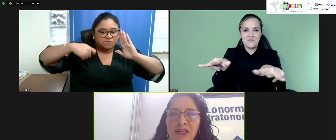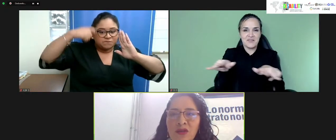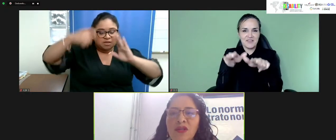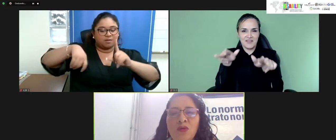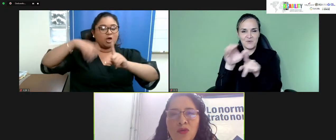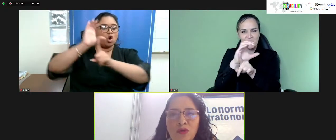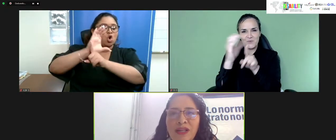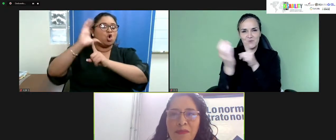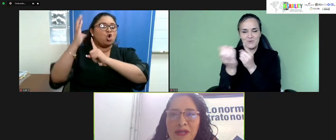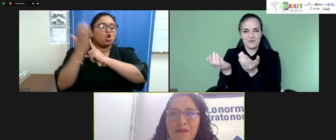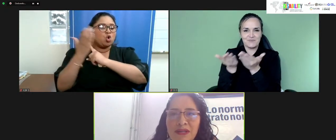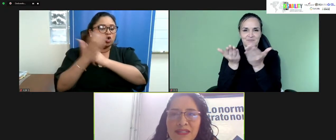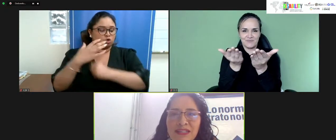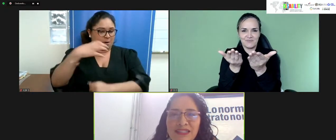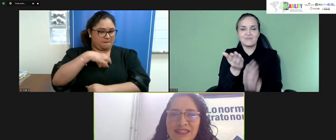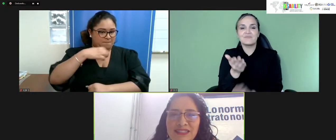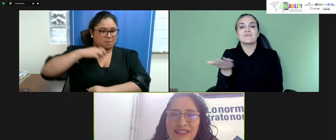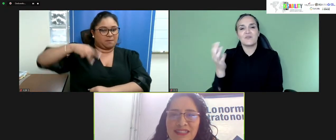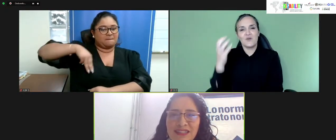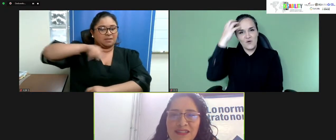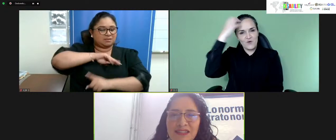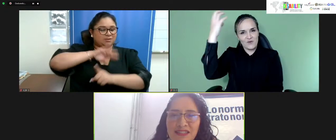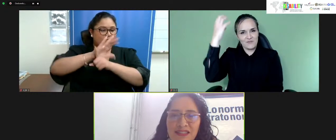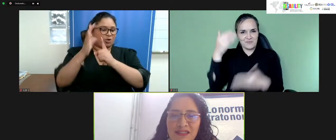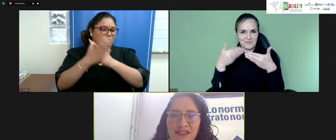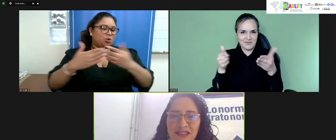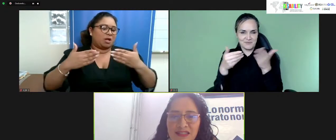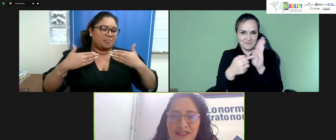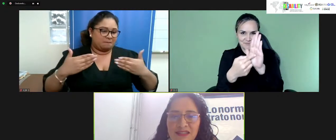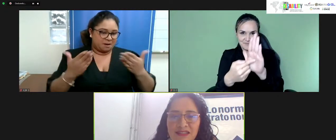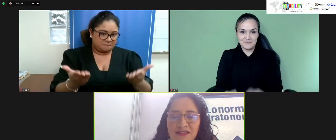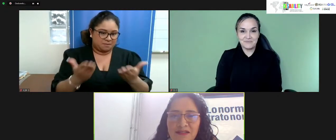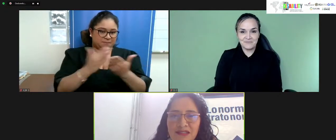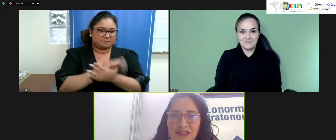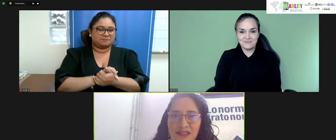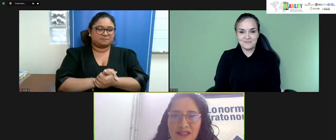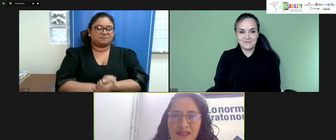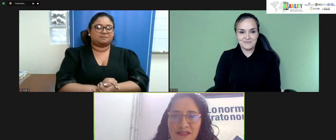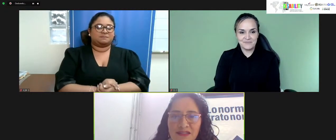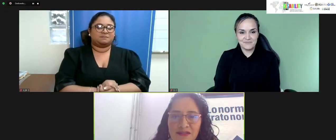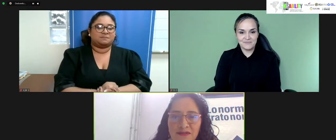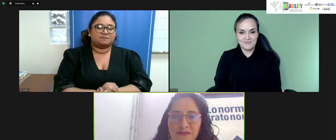go over this cultural video from the ministry of culture of panama